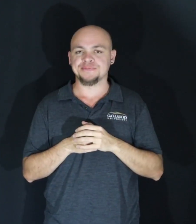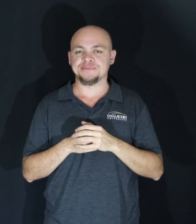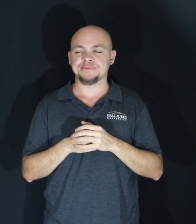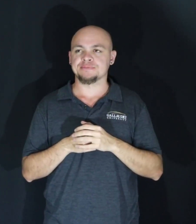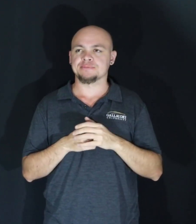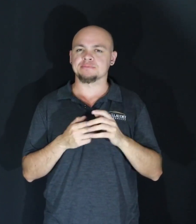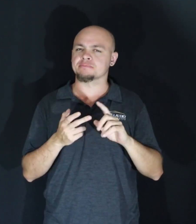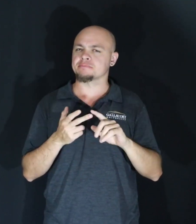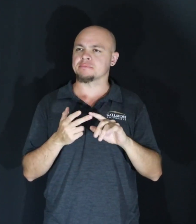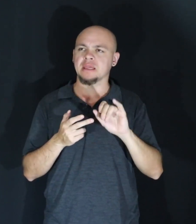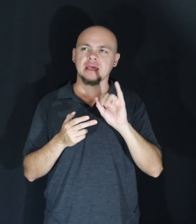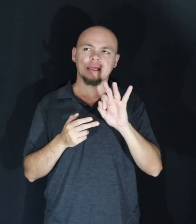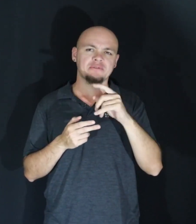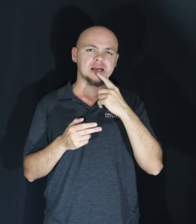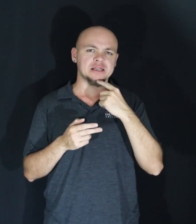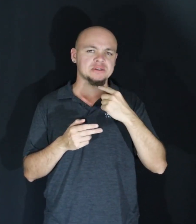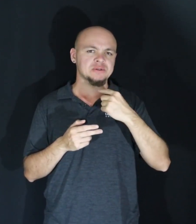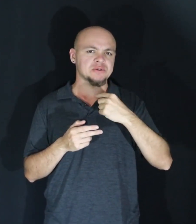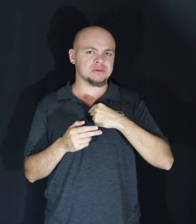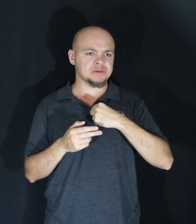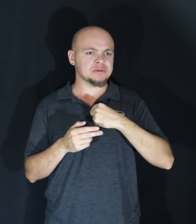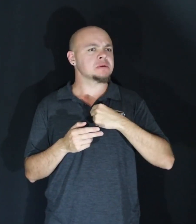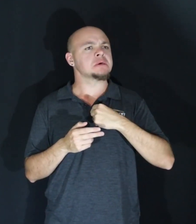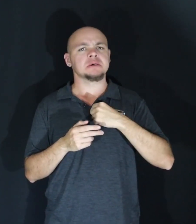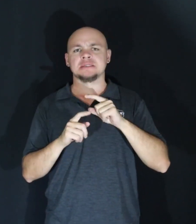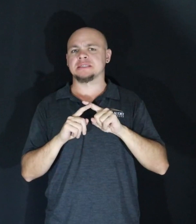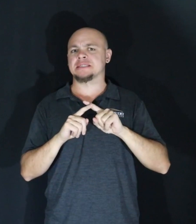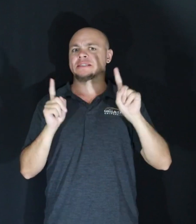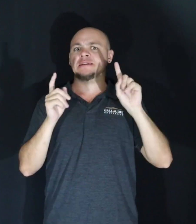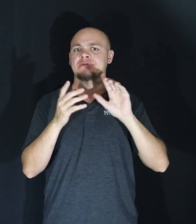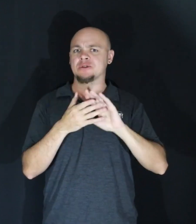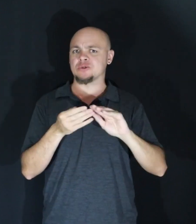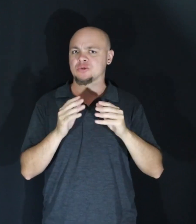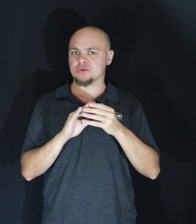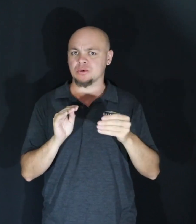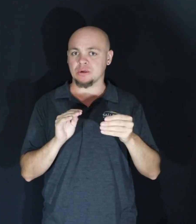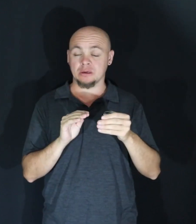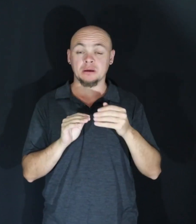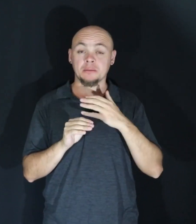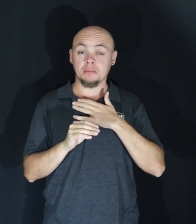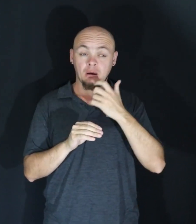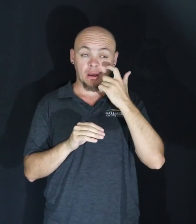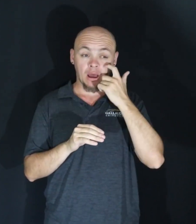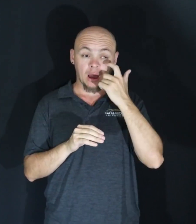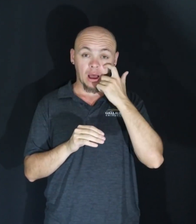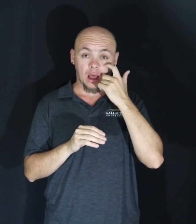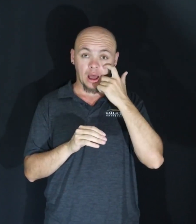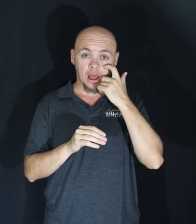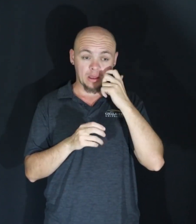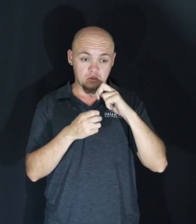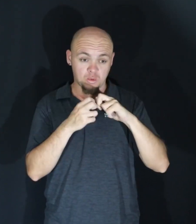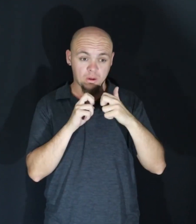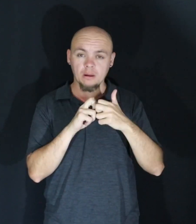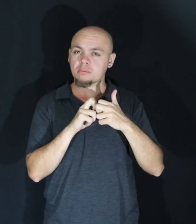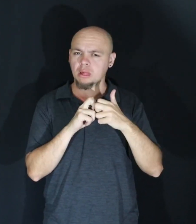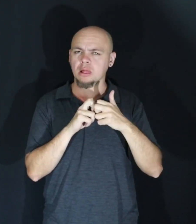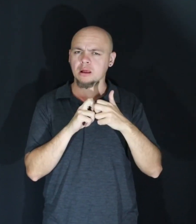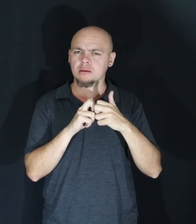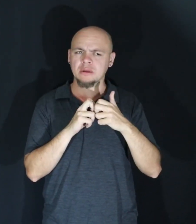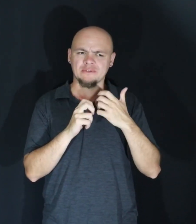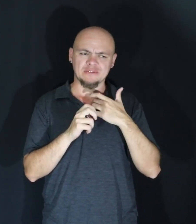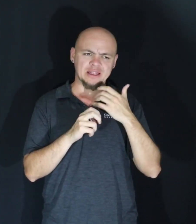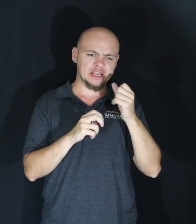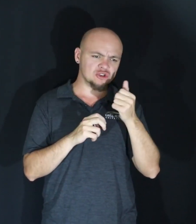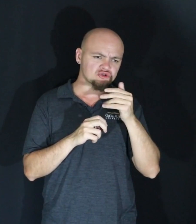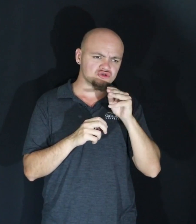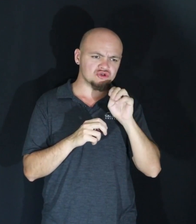myself a different story? What if, instead of hiding behind my eye condition and feeling the shame, what if I